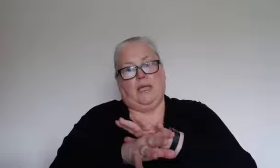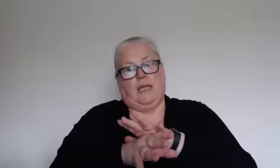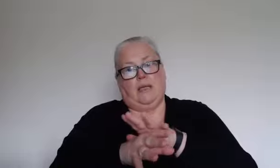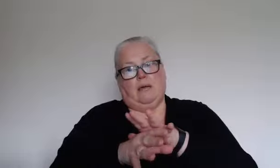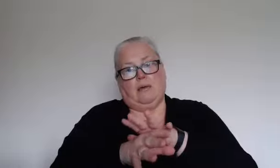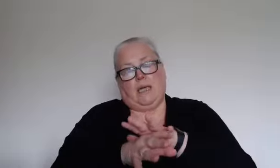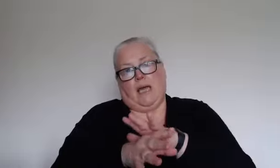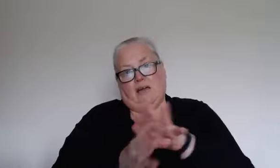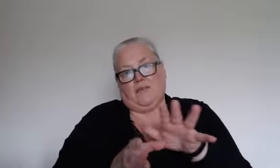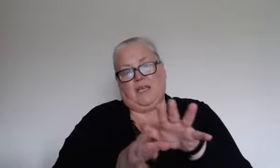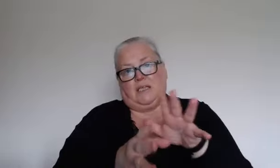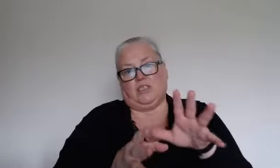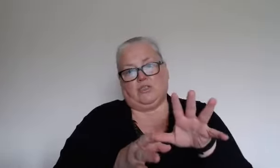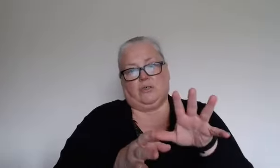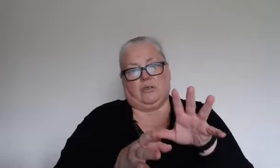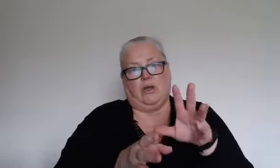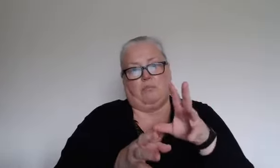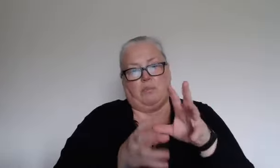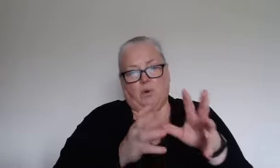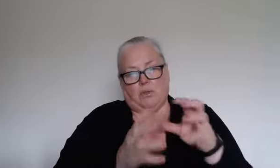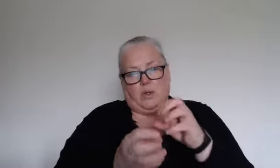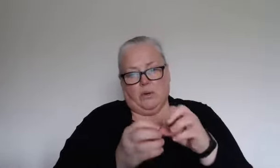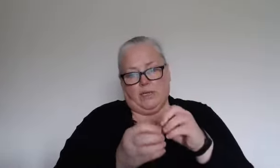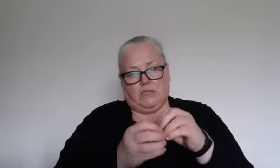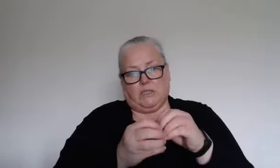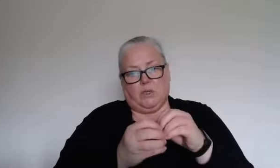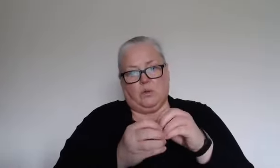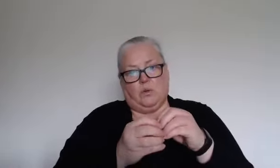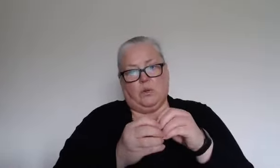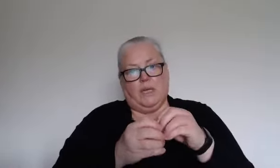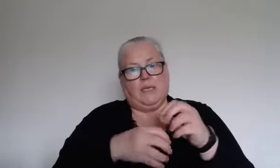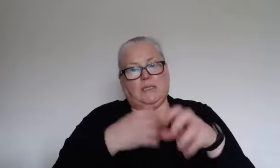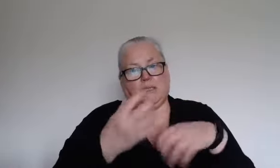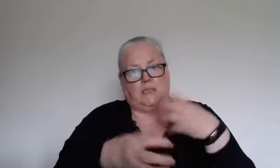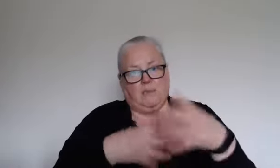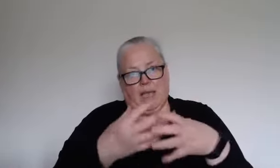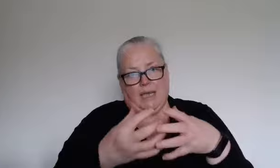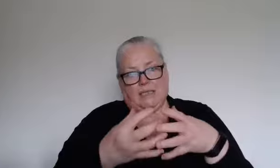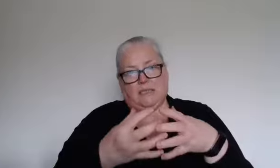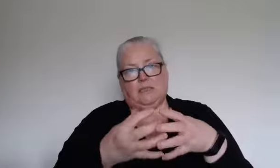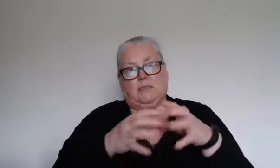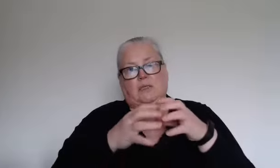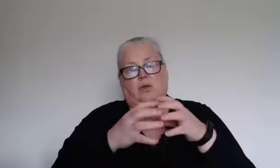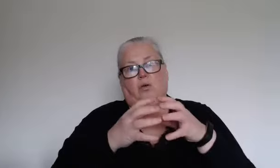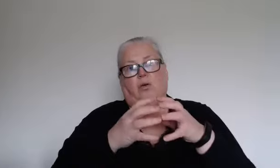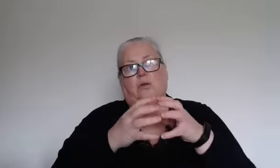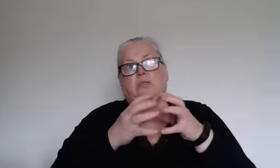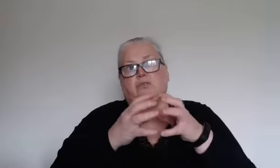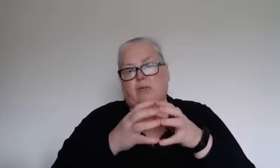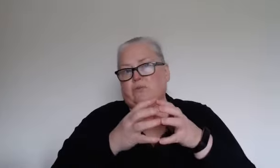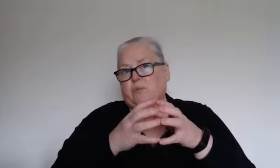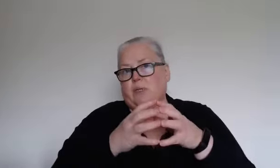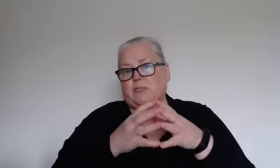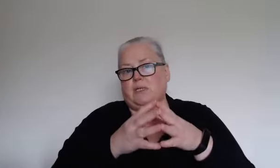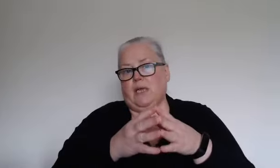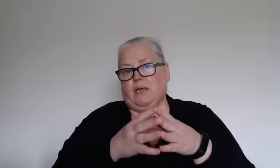The caffeine and the sugar are both going to stimulate your stress response in a negative